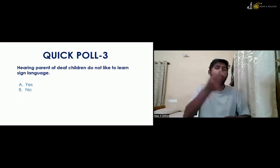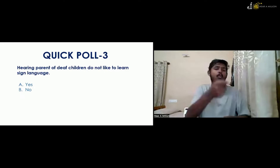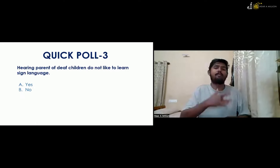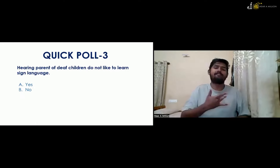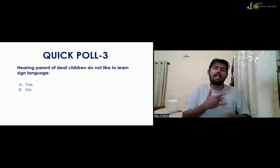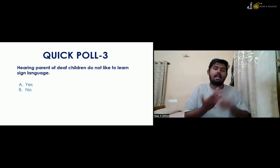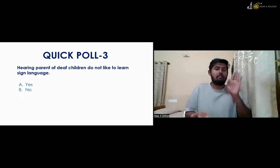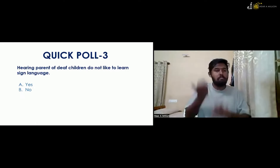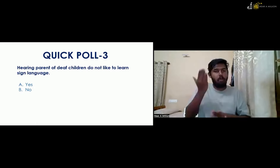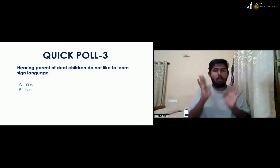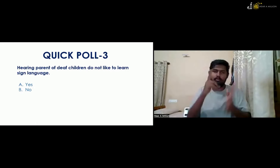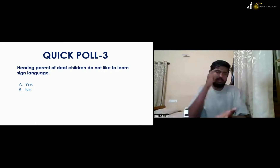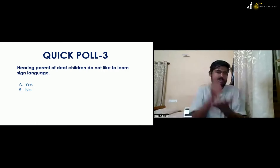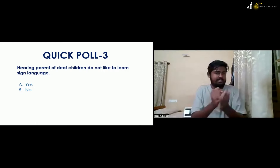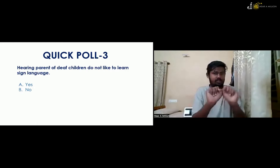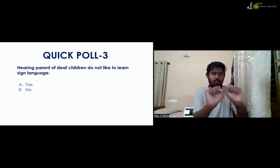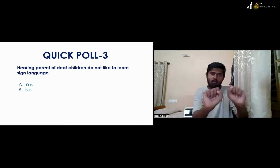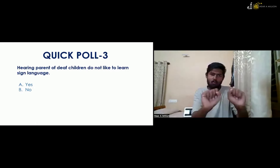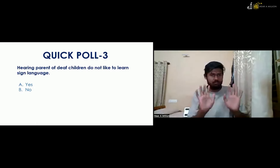experience. So what do you feel?